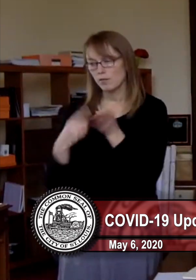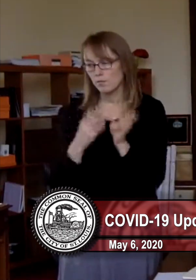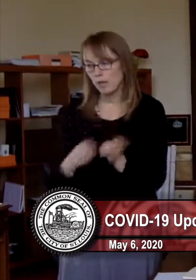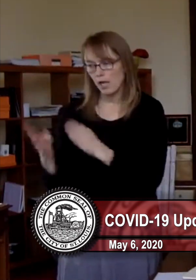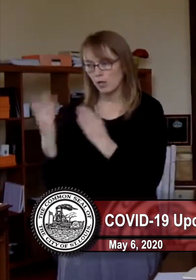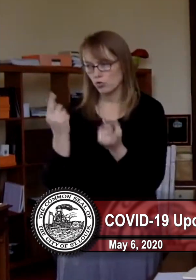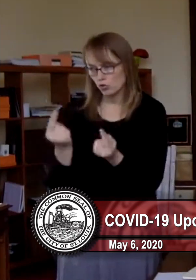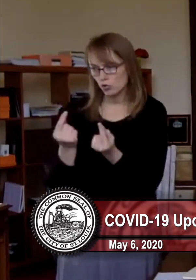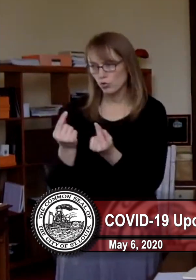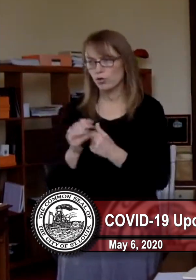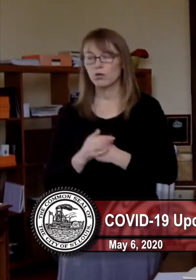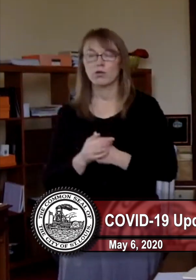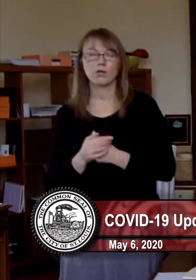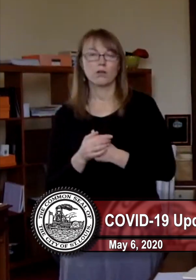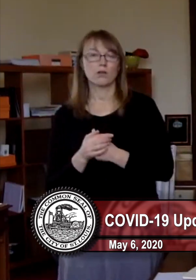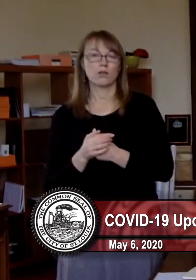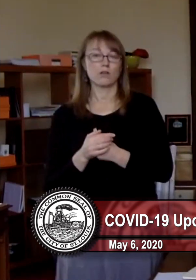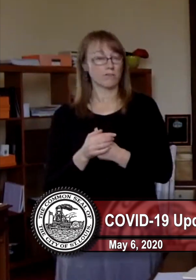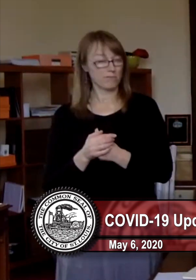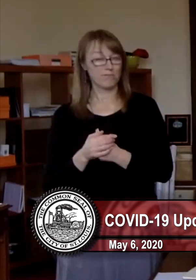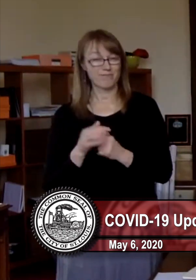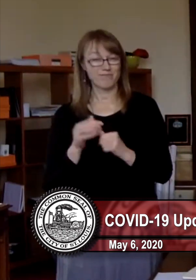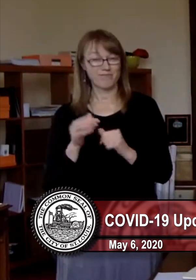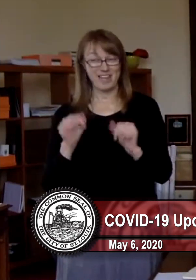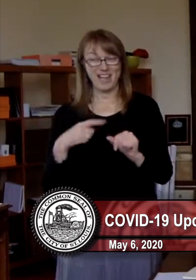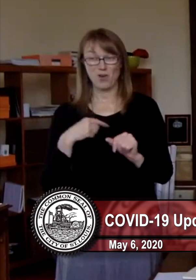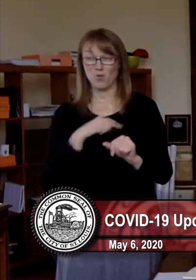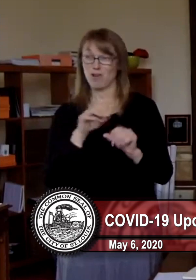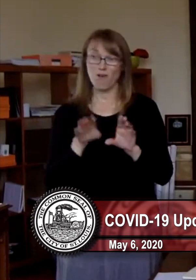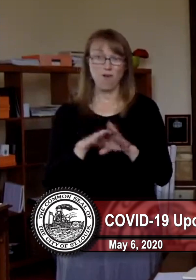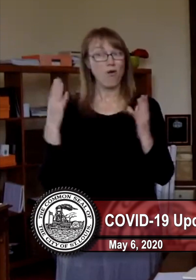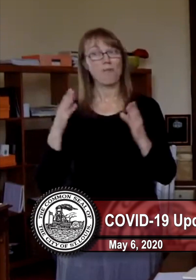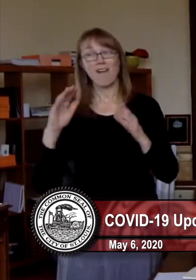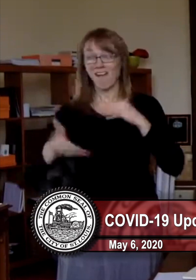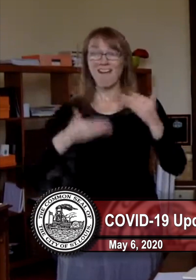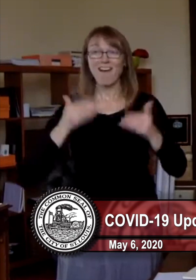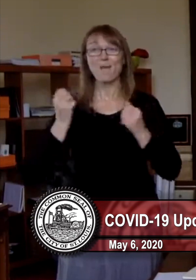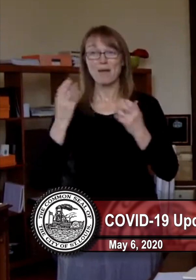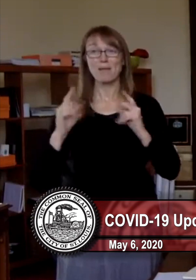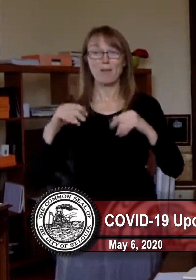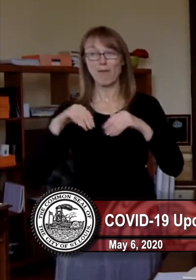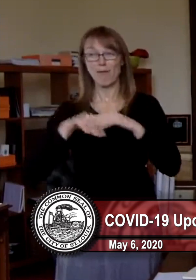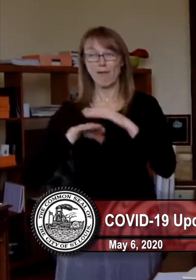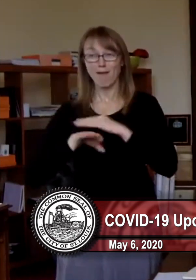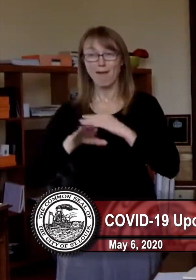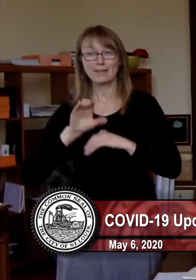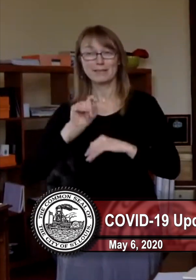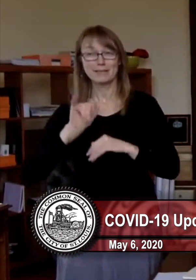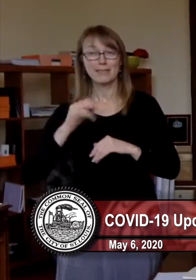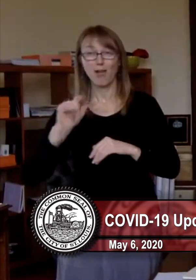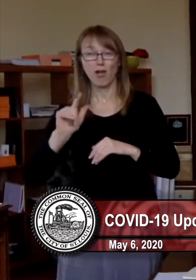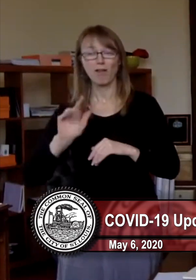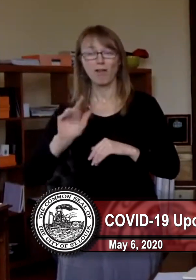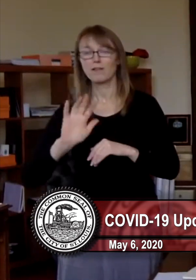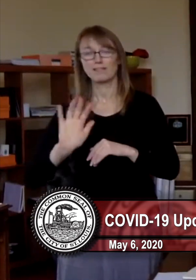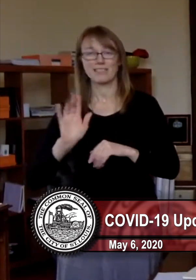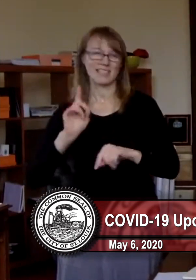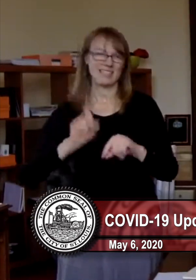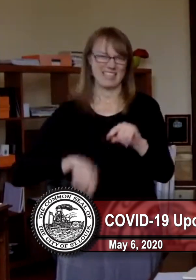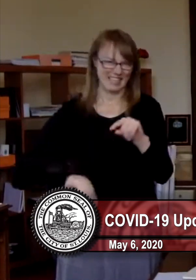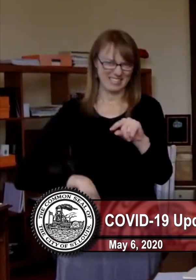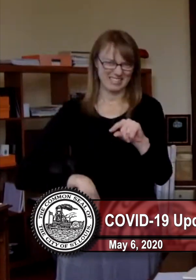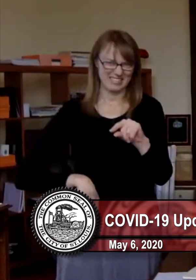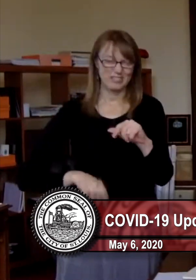on May 18th either. So we are going to continue to strongly encourage to renew their business license,